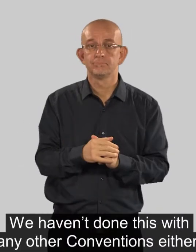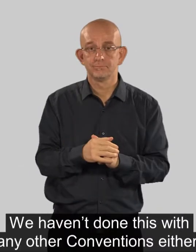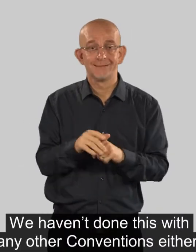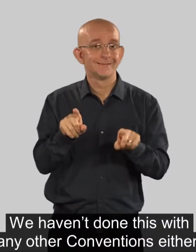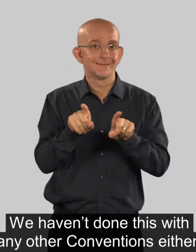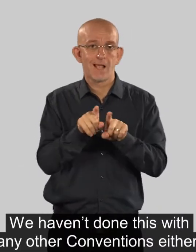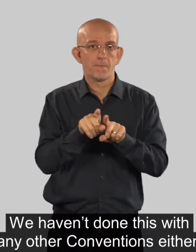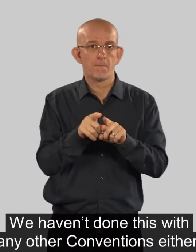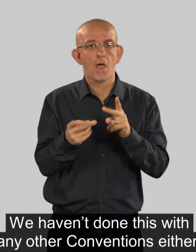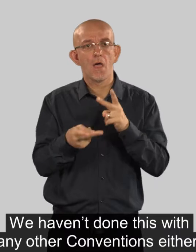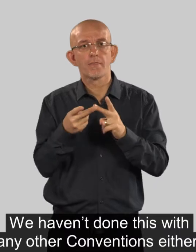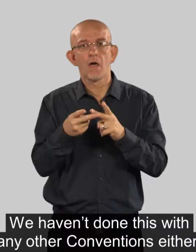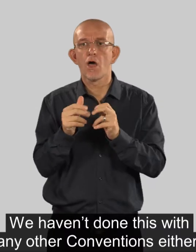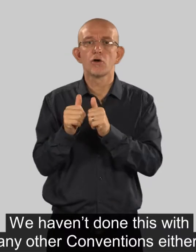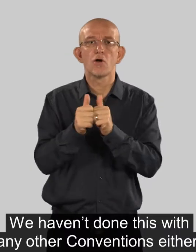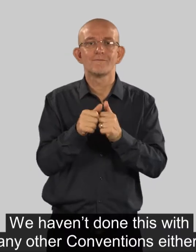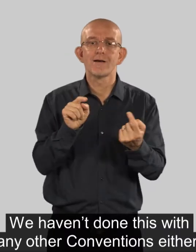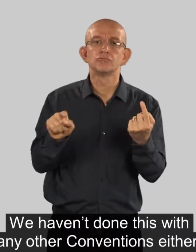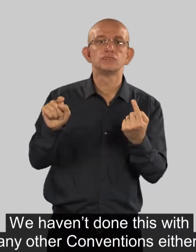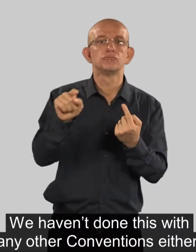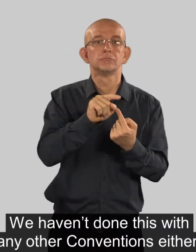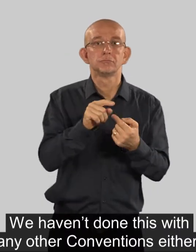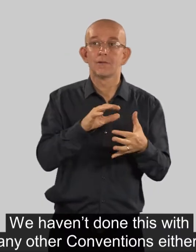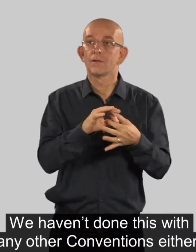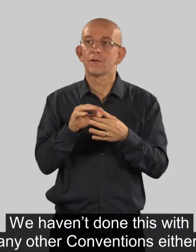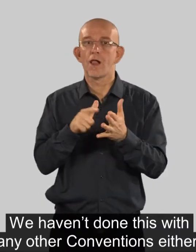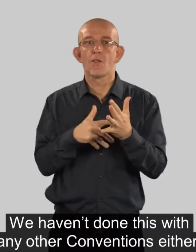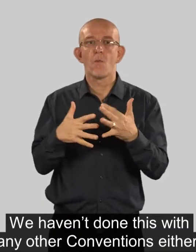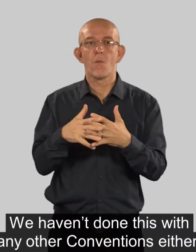We haven't done this with any other conventions either.